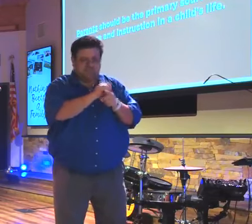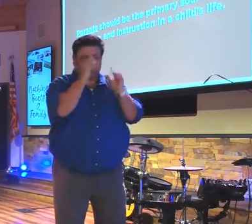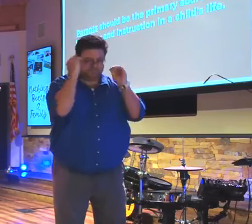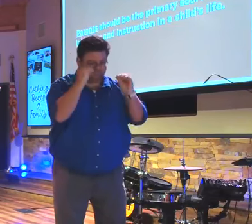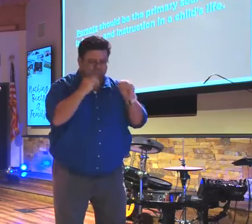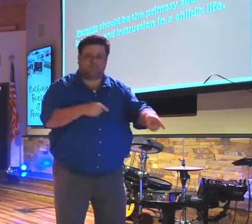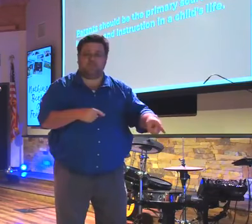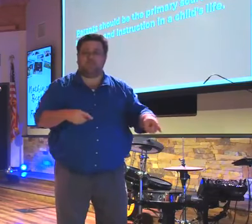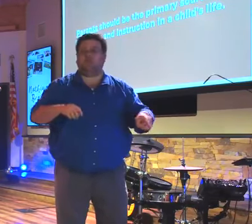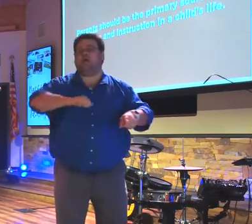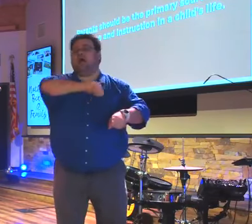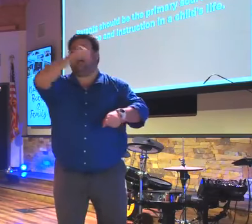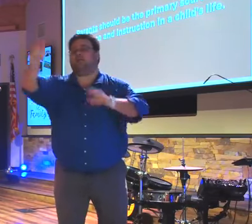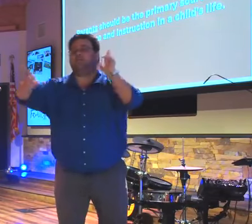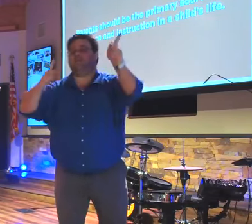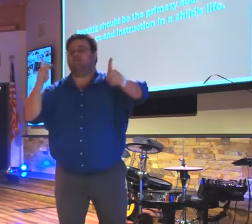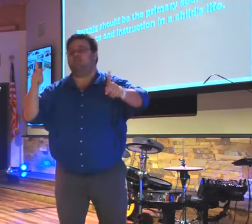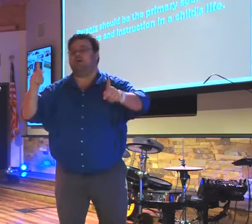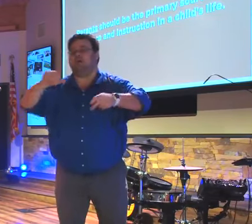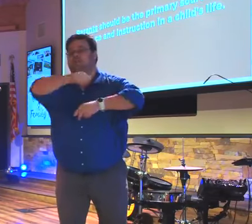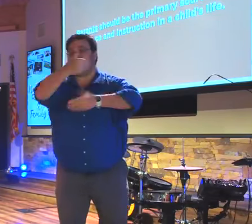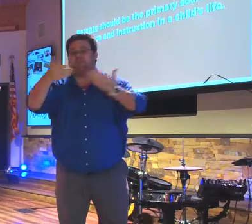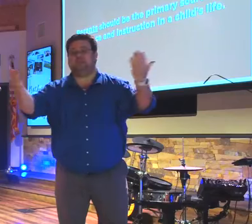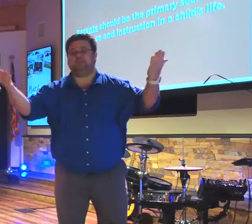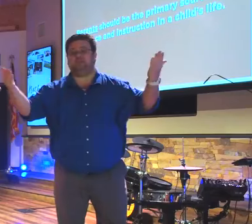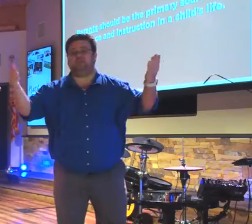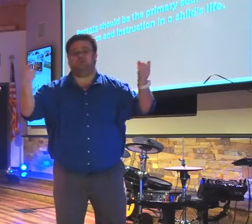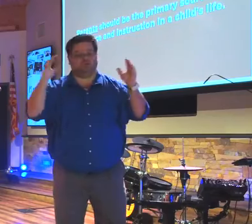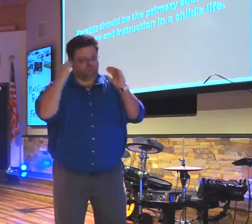and influences that are going to go against your training.